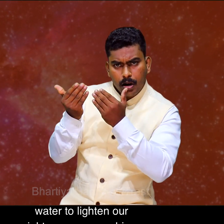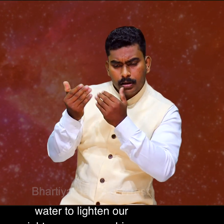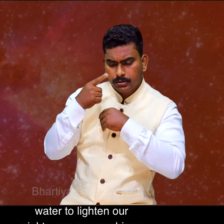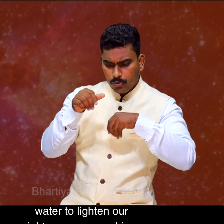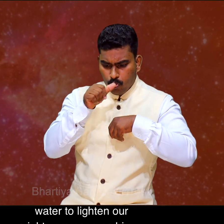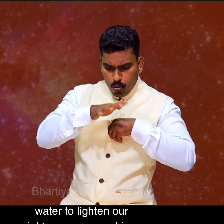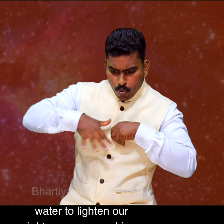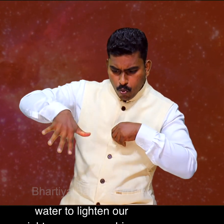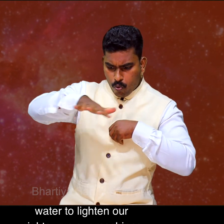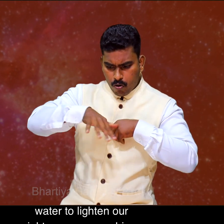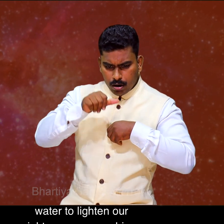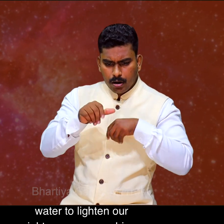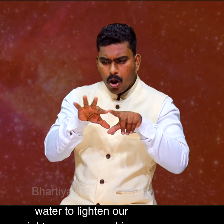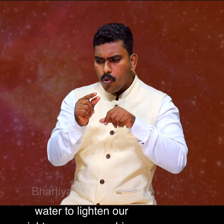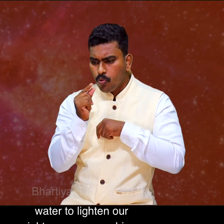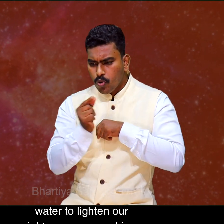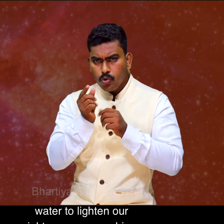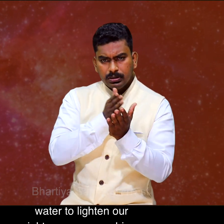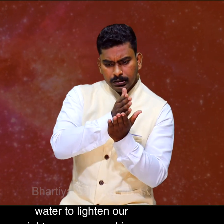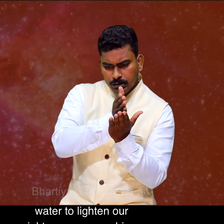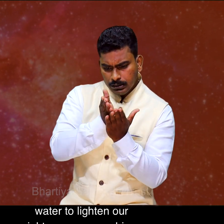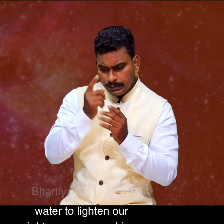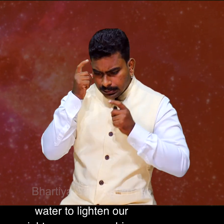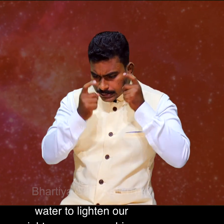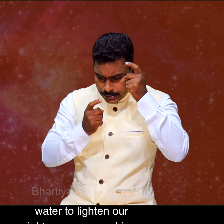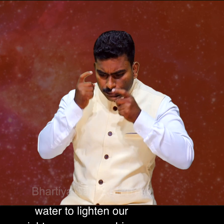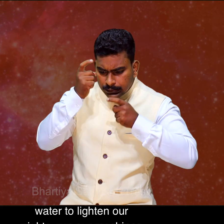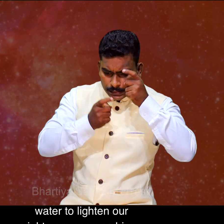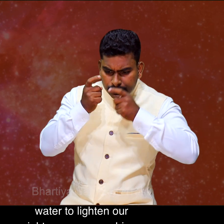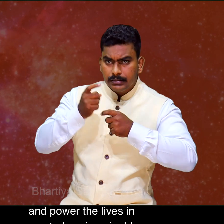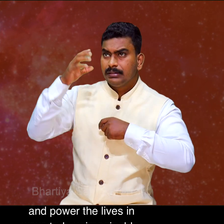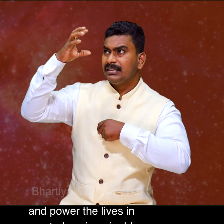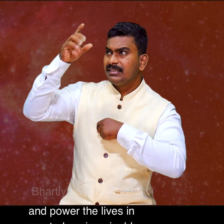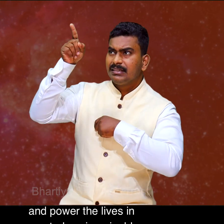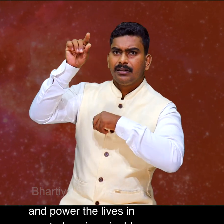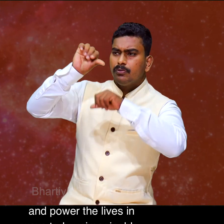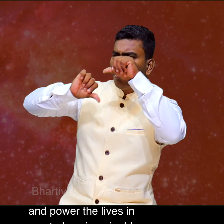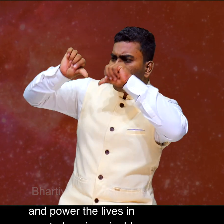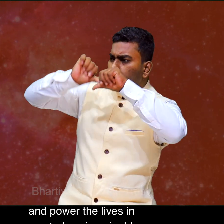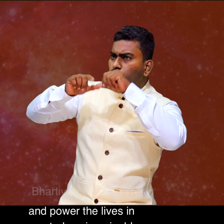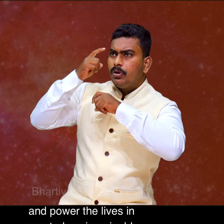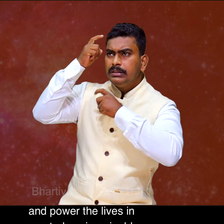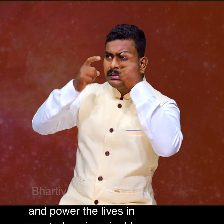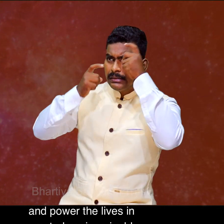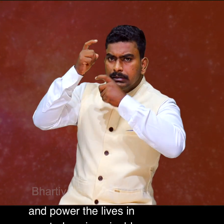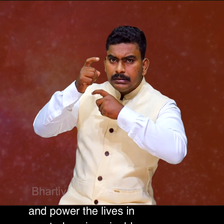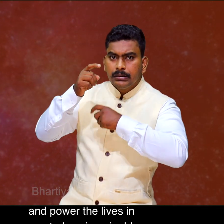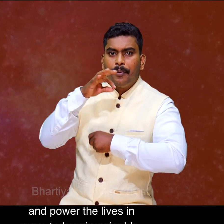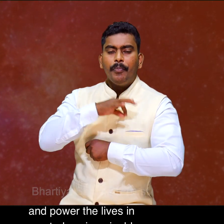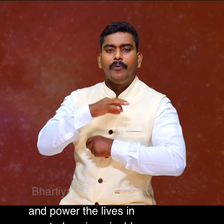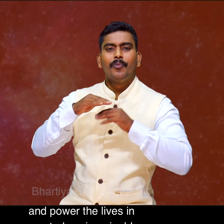water to lighten our nights, run our machines, and power the lives in